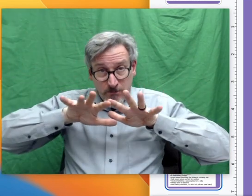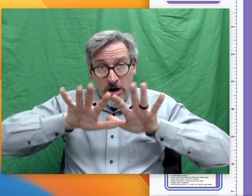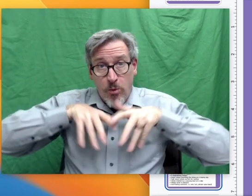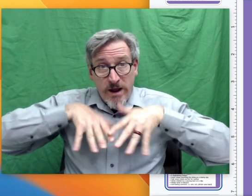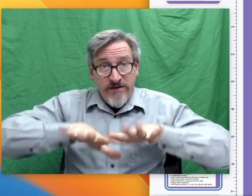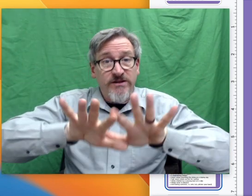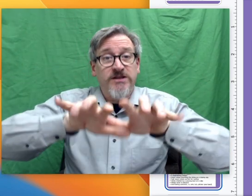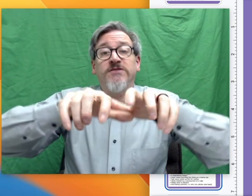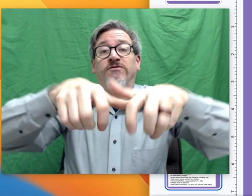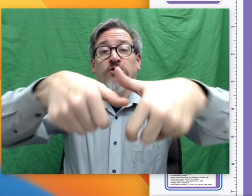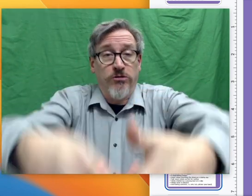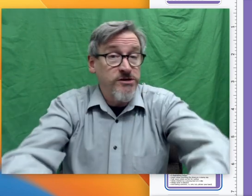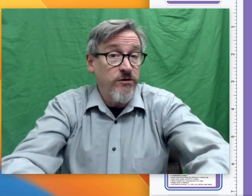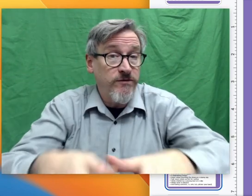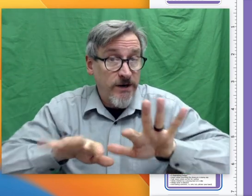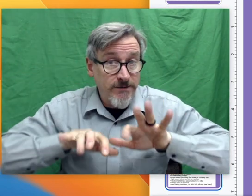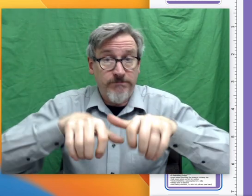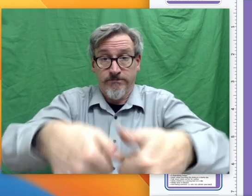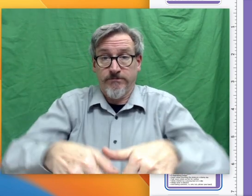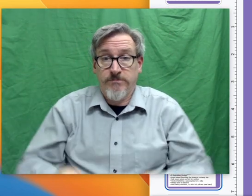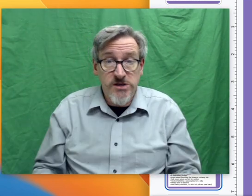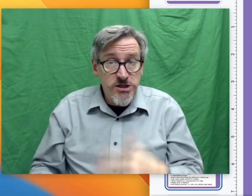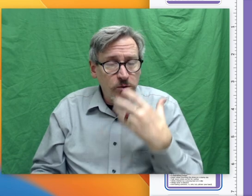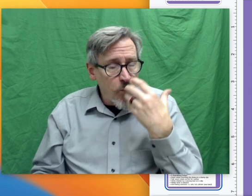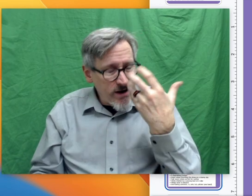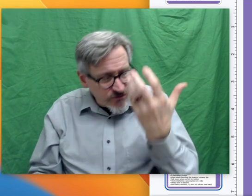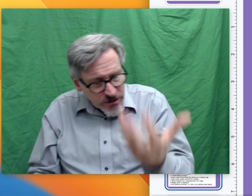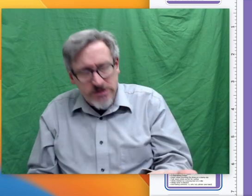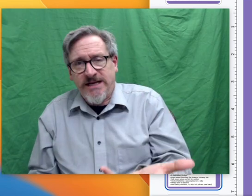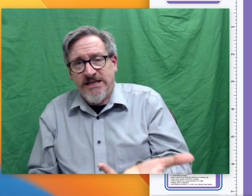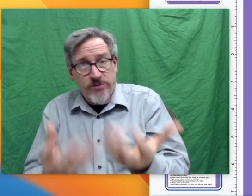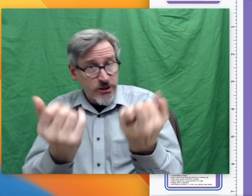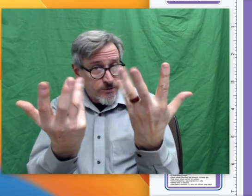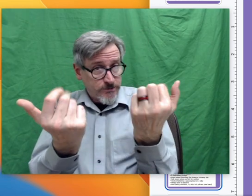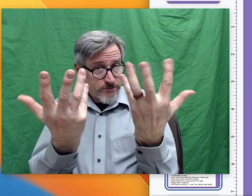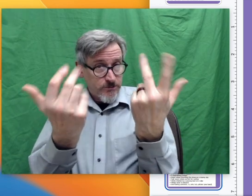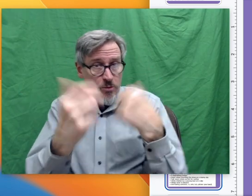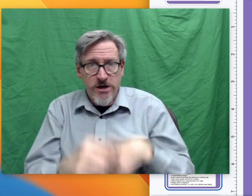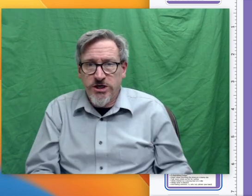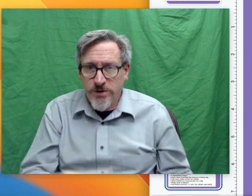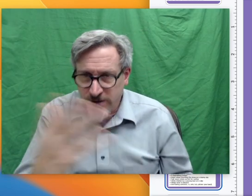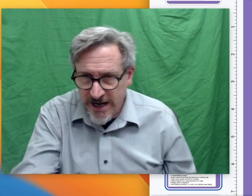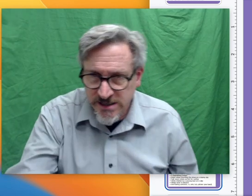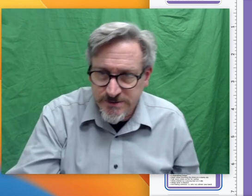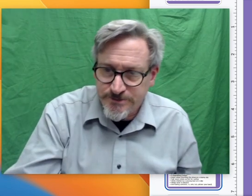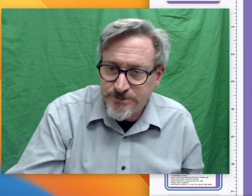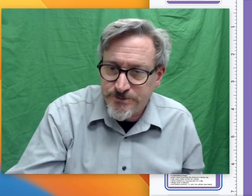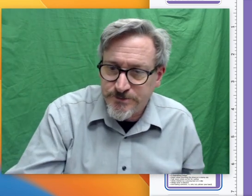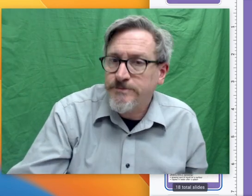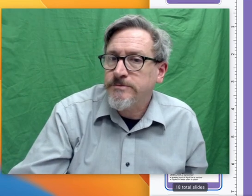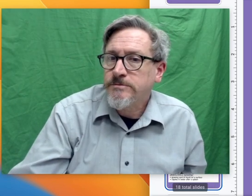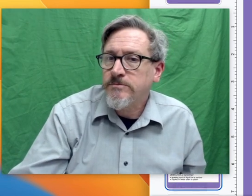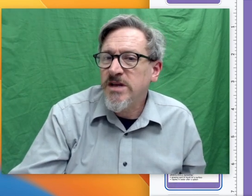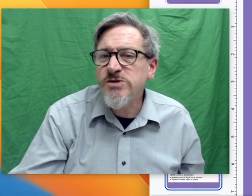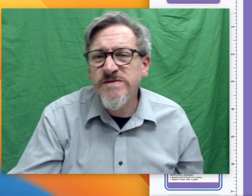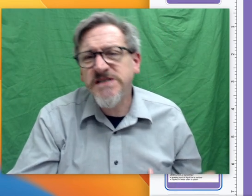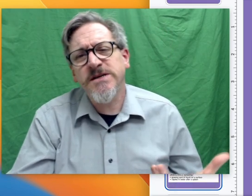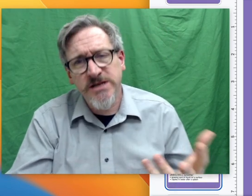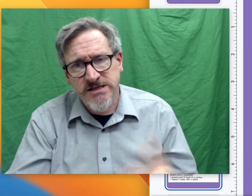A wave that sort of curls over, right? So whatever it looks like is what you want to show with your hands.